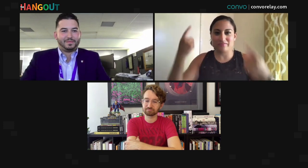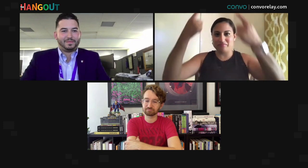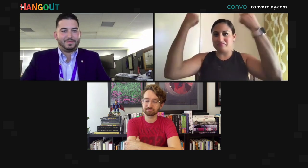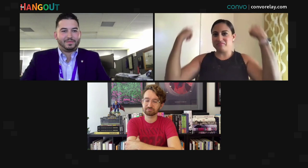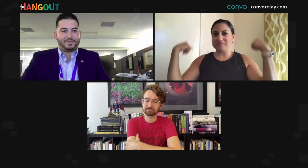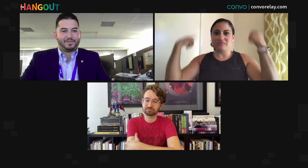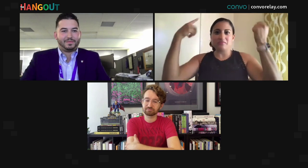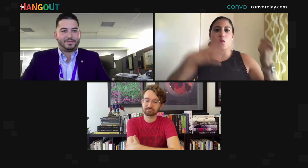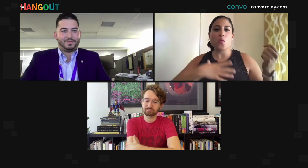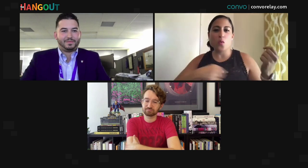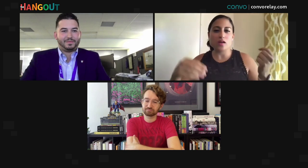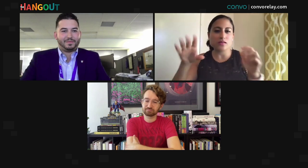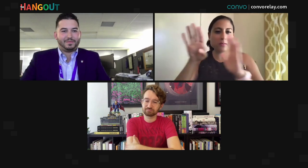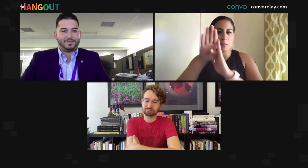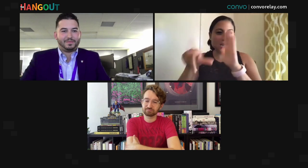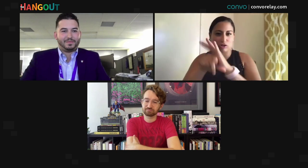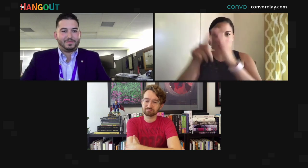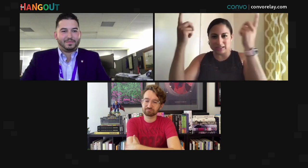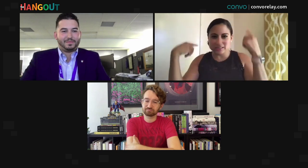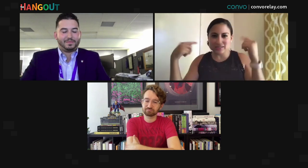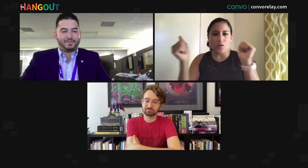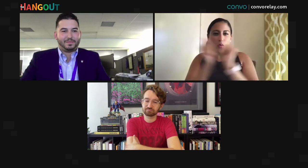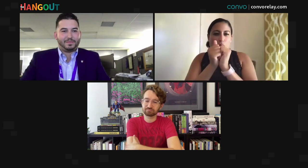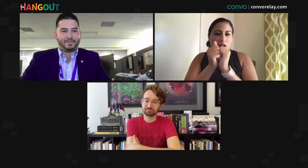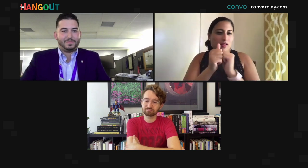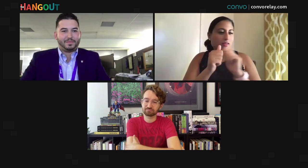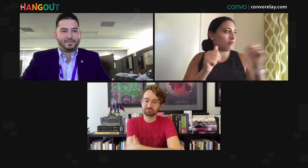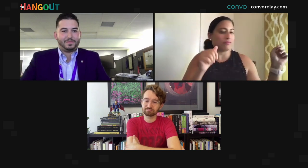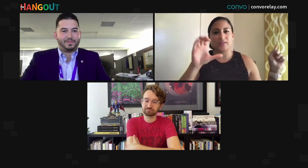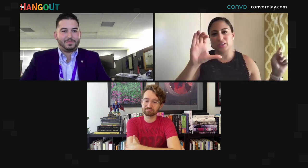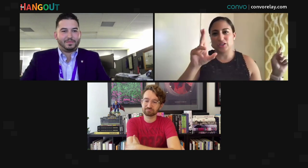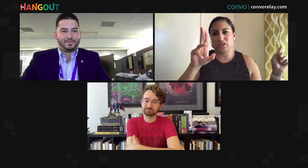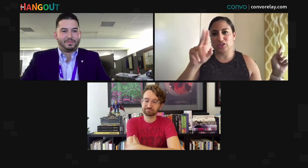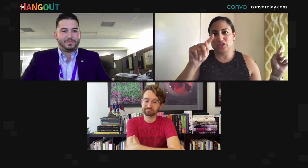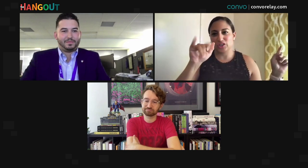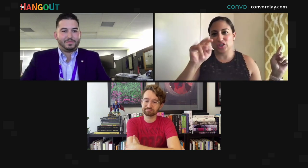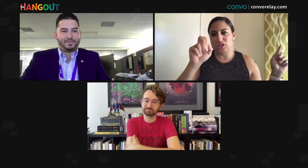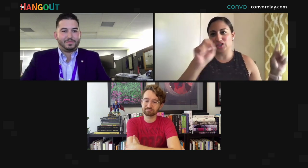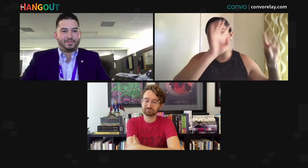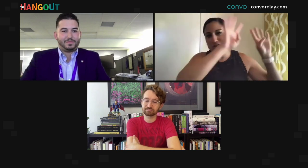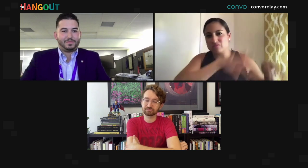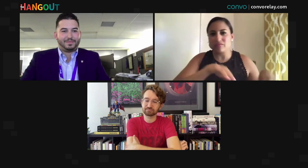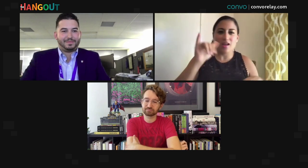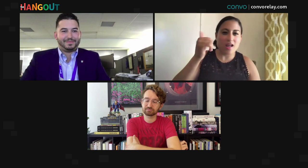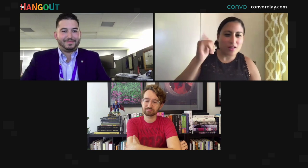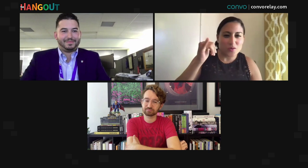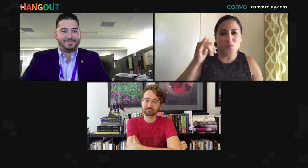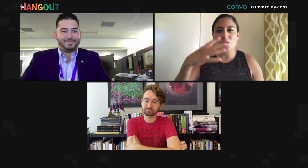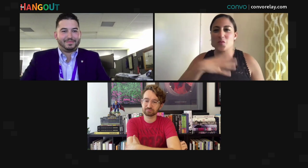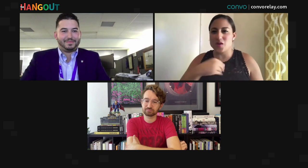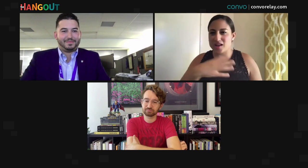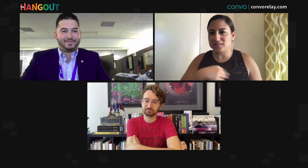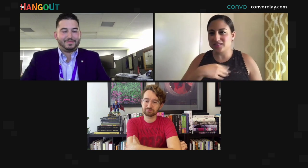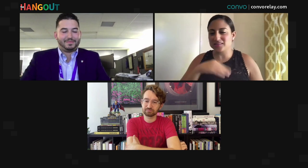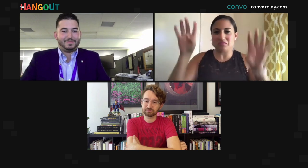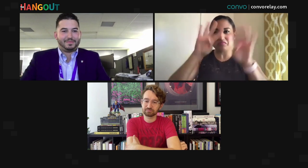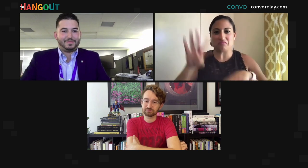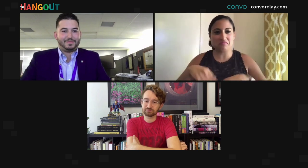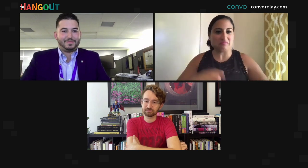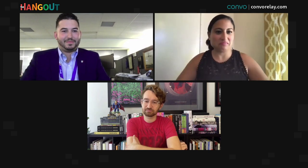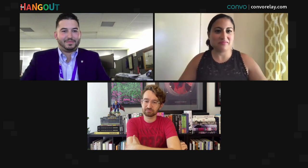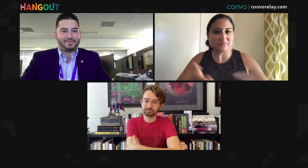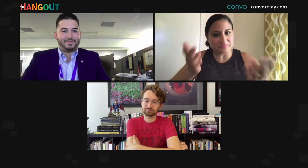hair pulled back. I have green earrings, pink lipstick. And my background is white with a curtain on